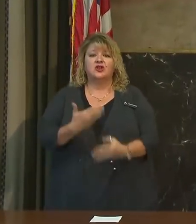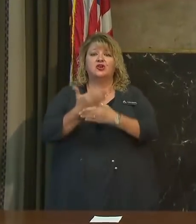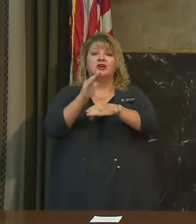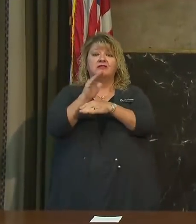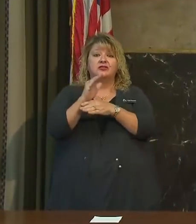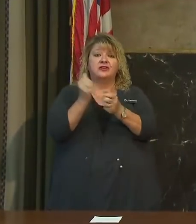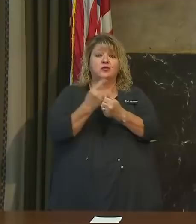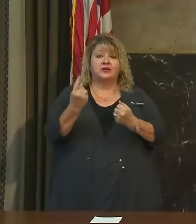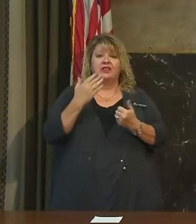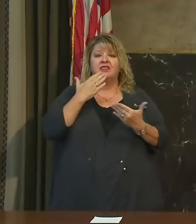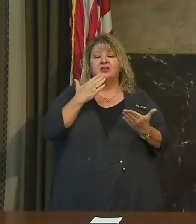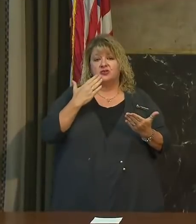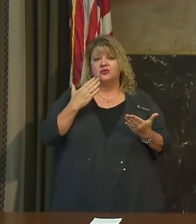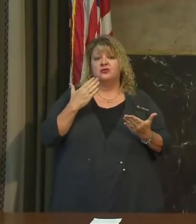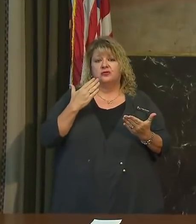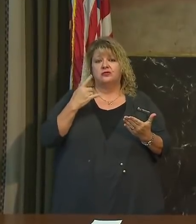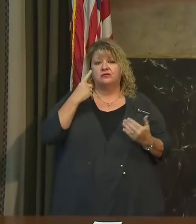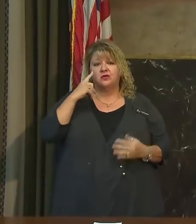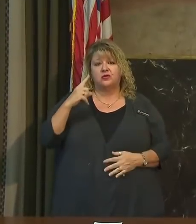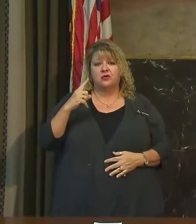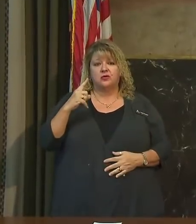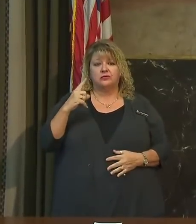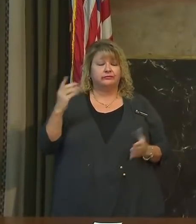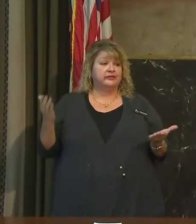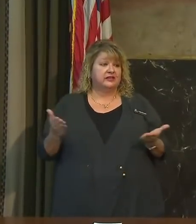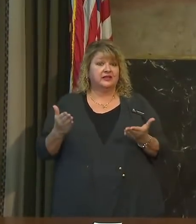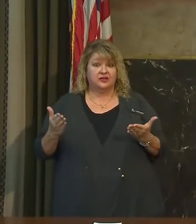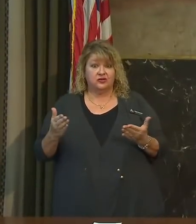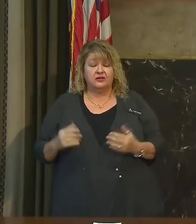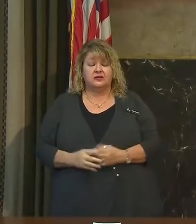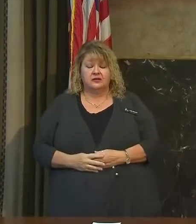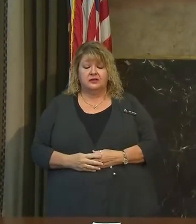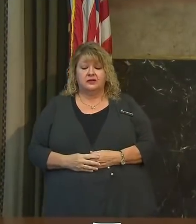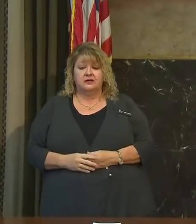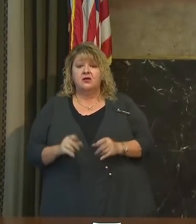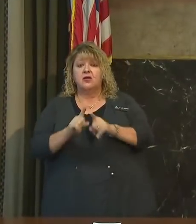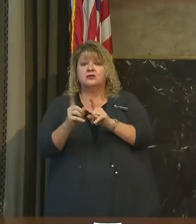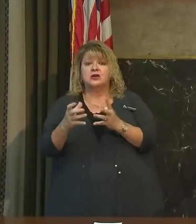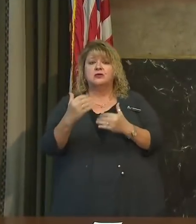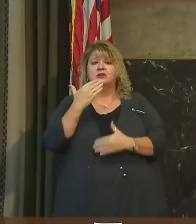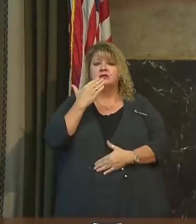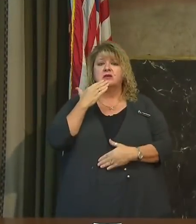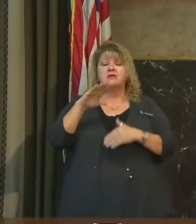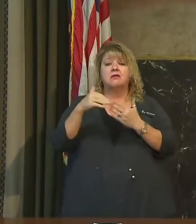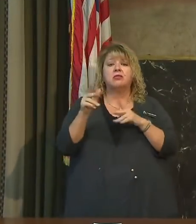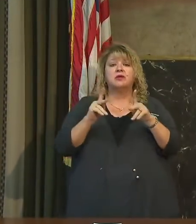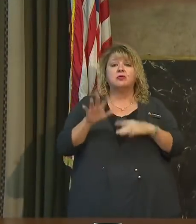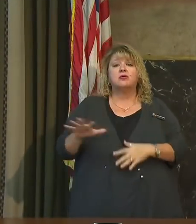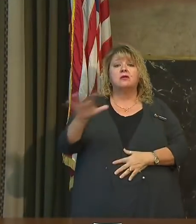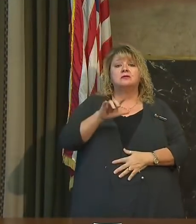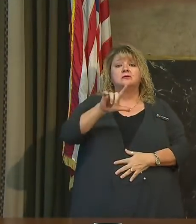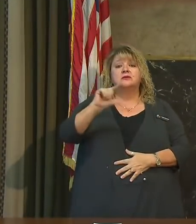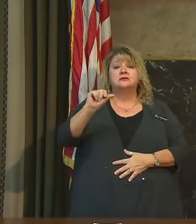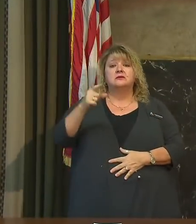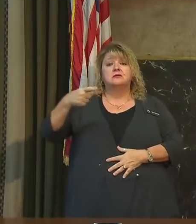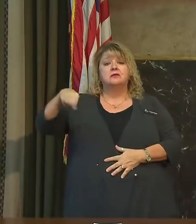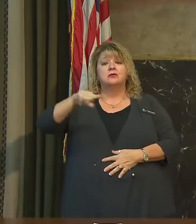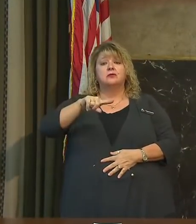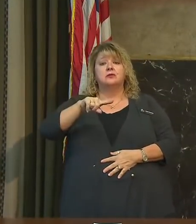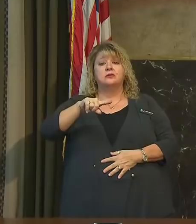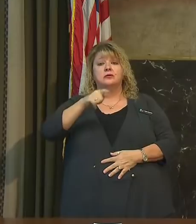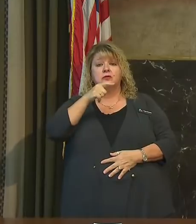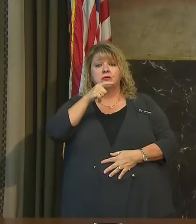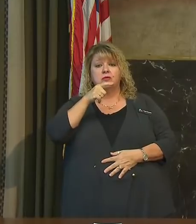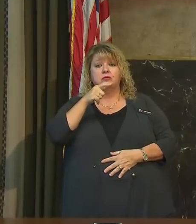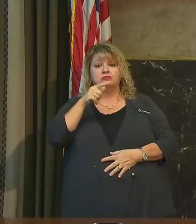Good afternoon, everybody, and thank you for being here. And I also want to thank all the folks across Louisiana for